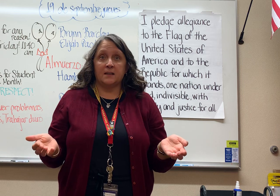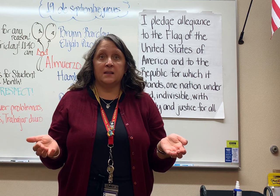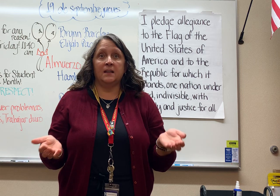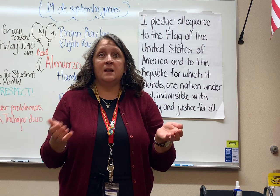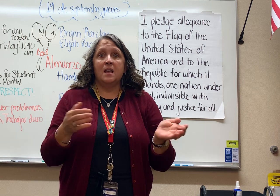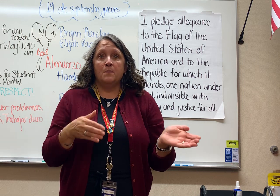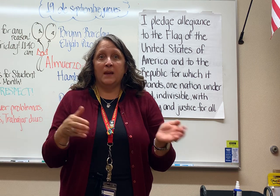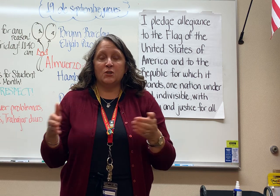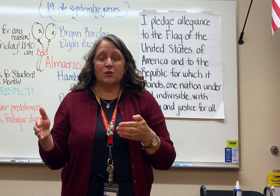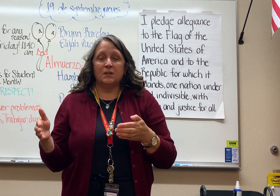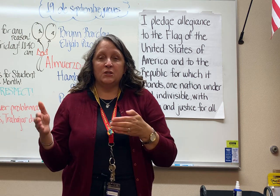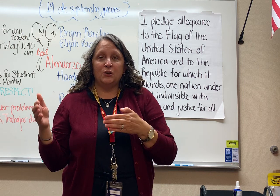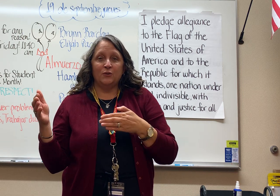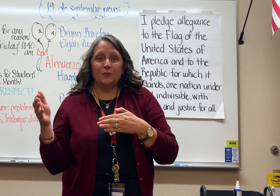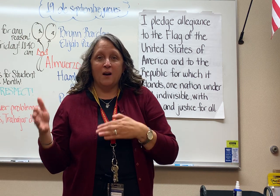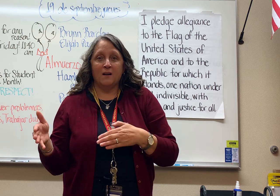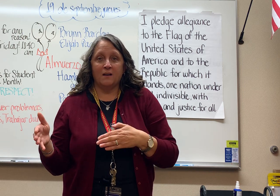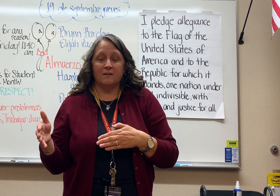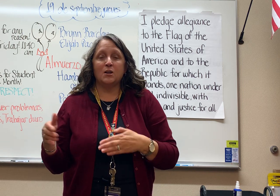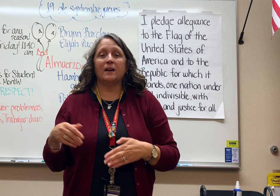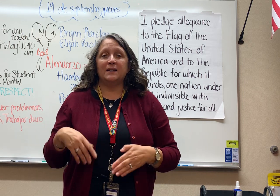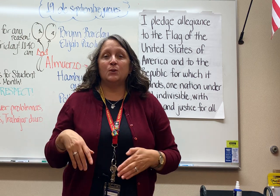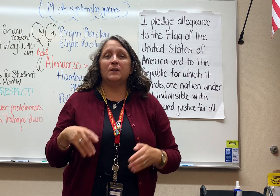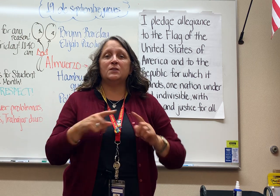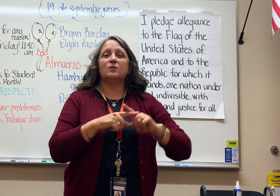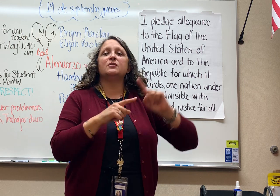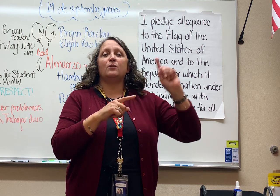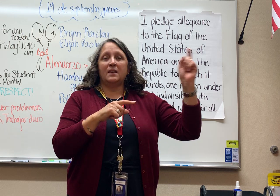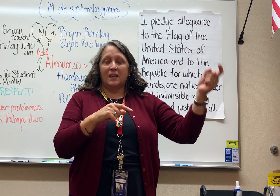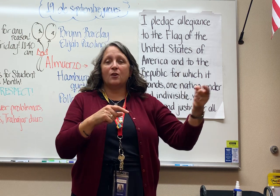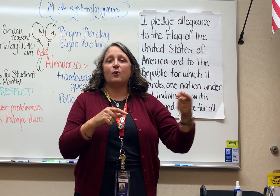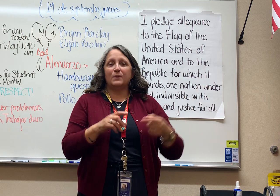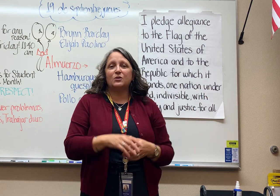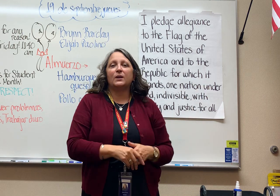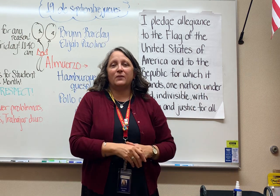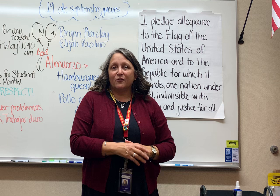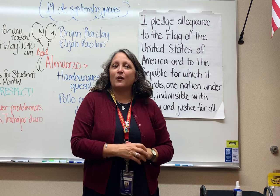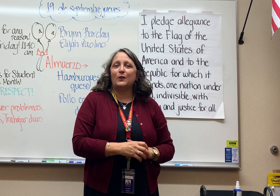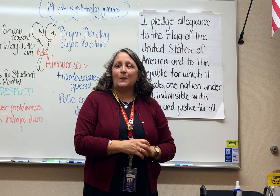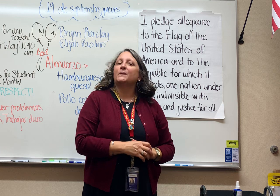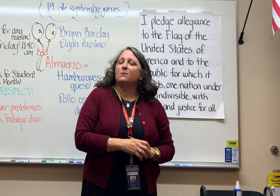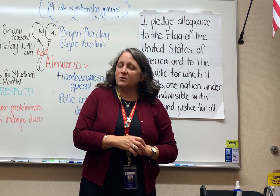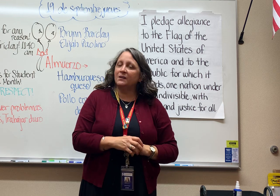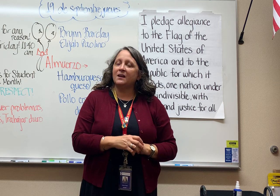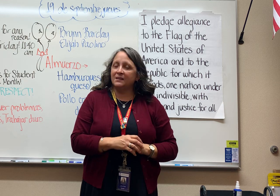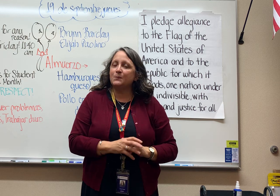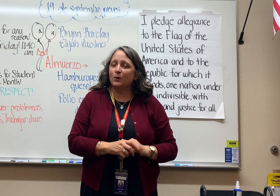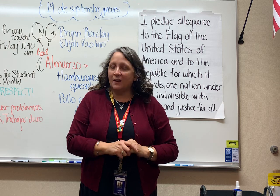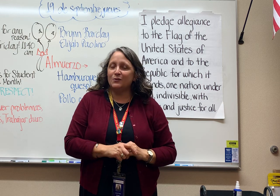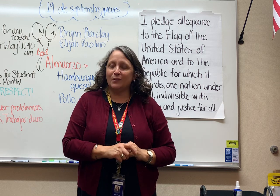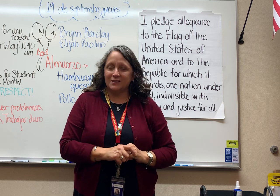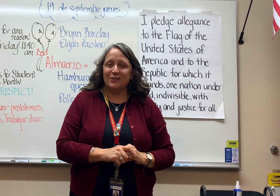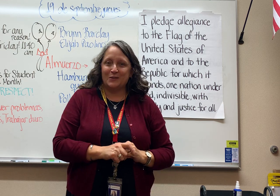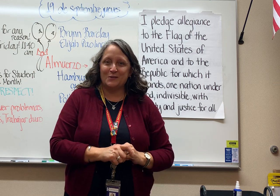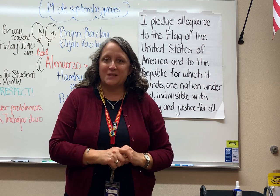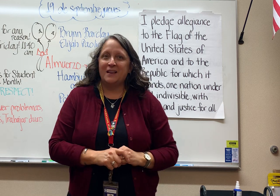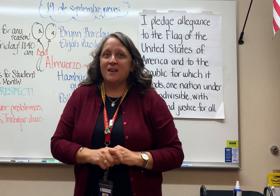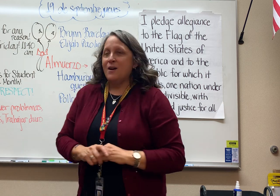accident, make sure that you are talking to an adult so they can go retrieve it for you. Muchas gracias por la ayuda, chicos.